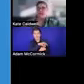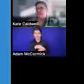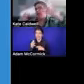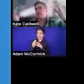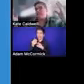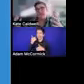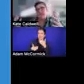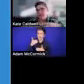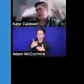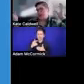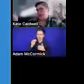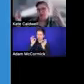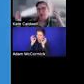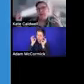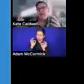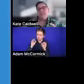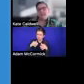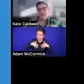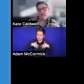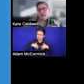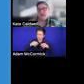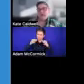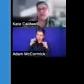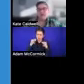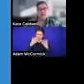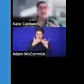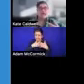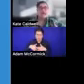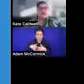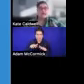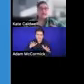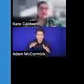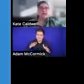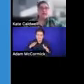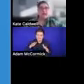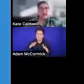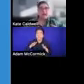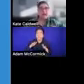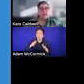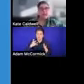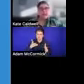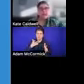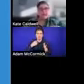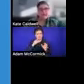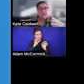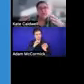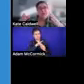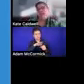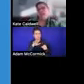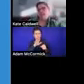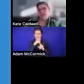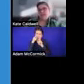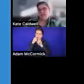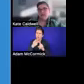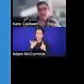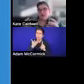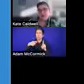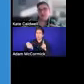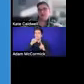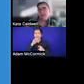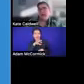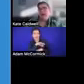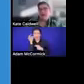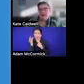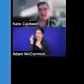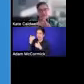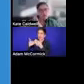being intersectional, but they're not actually doing anything that meaningfully changes the